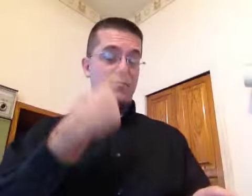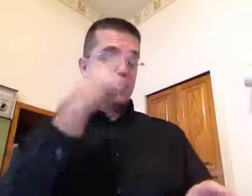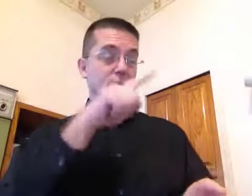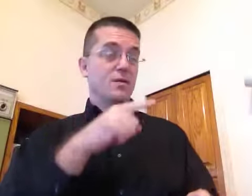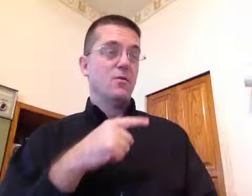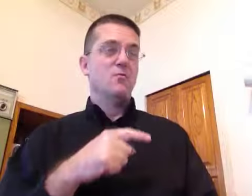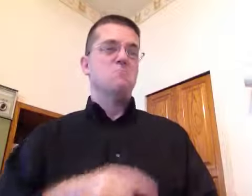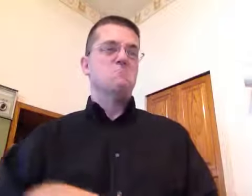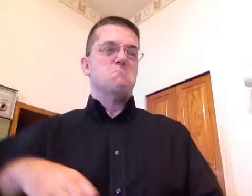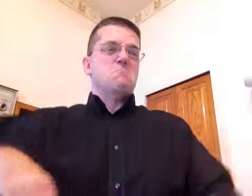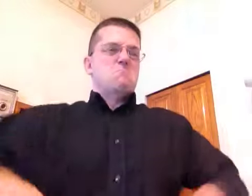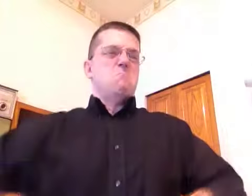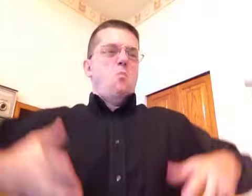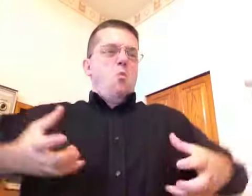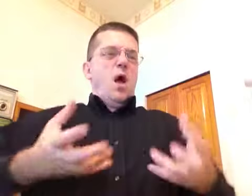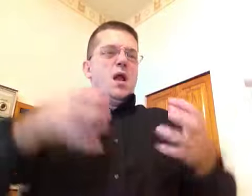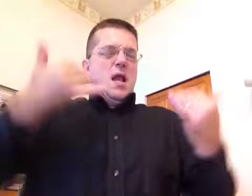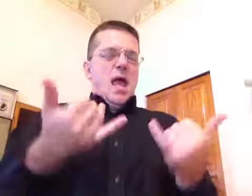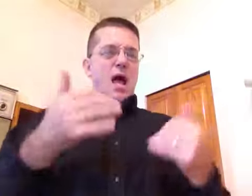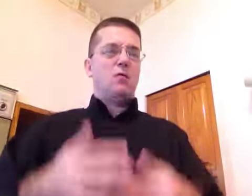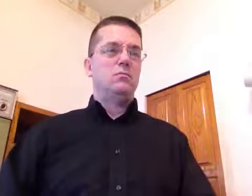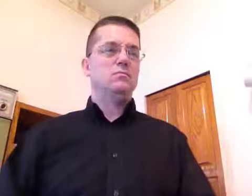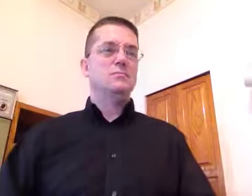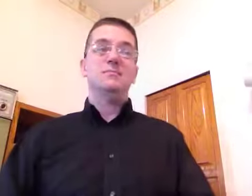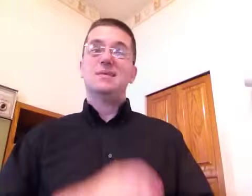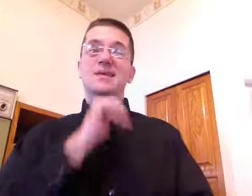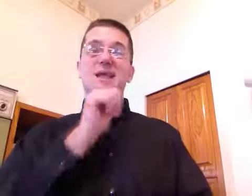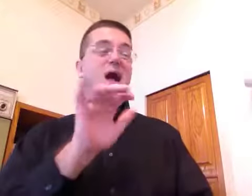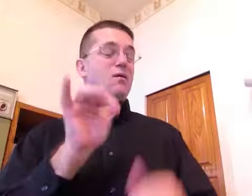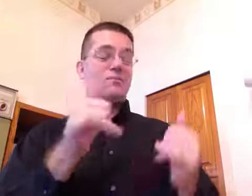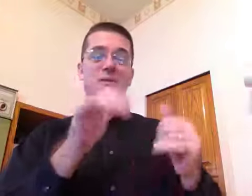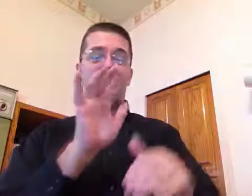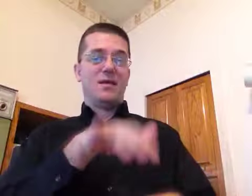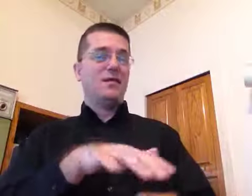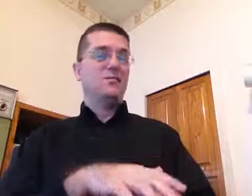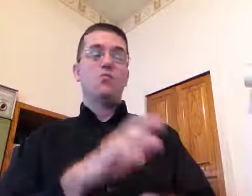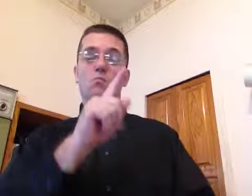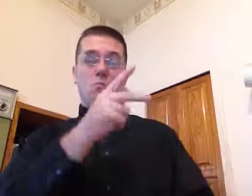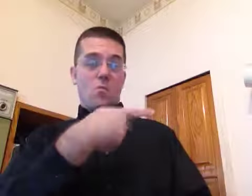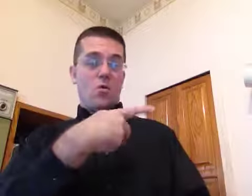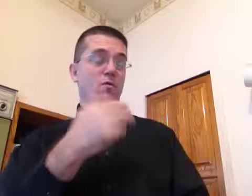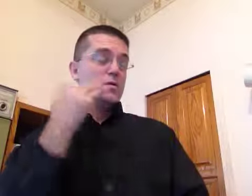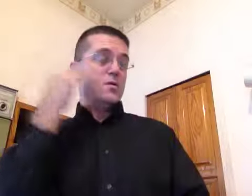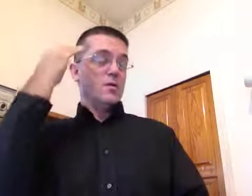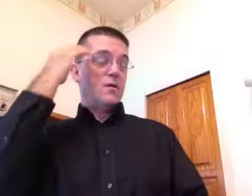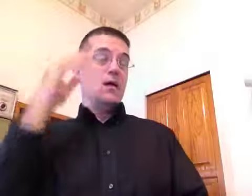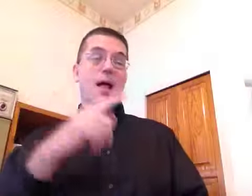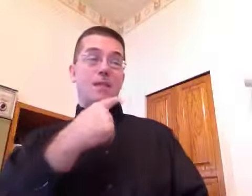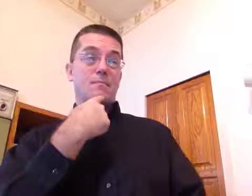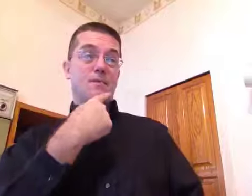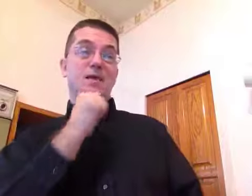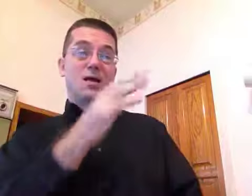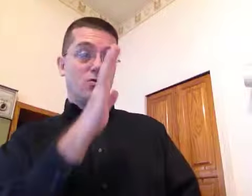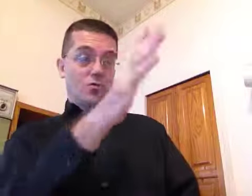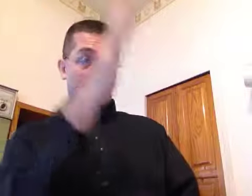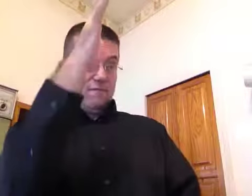Exactly. And, that's really not how we're going to play this. We're two adults. I'm not your father. I'm your